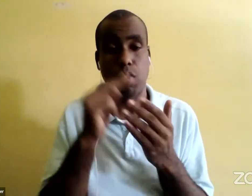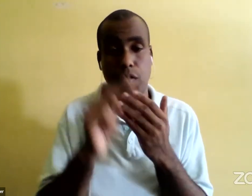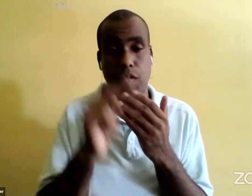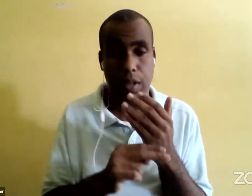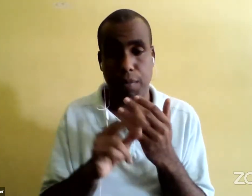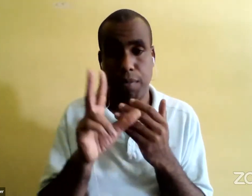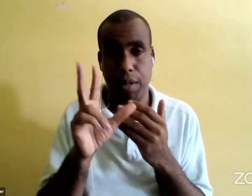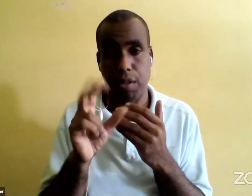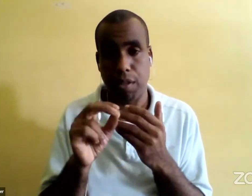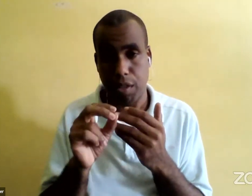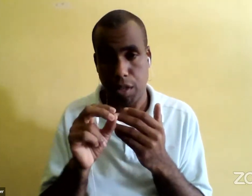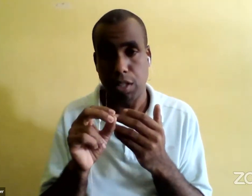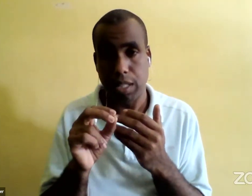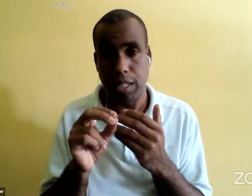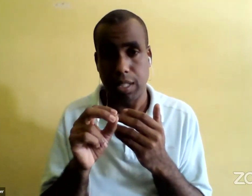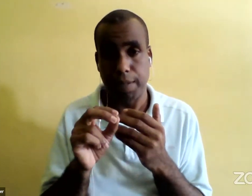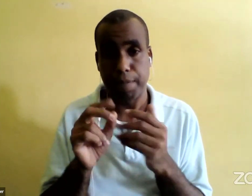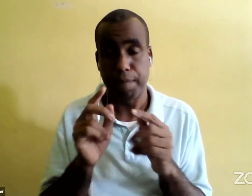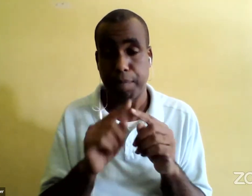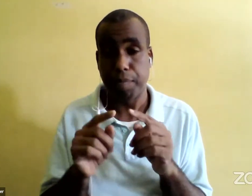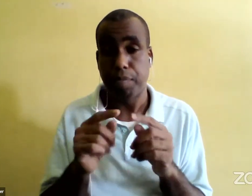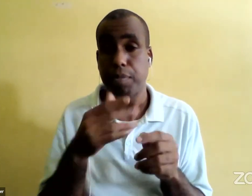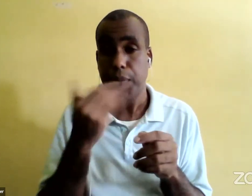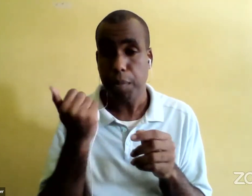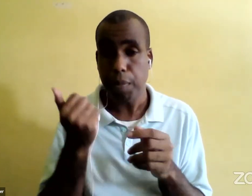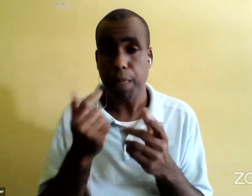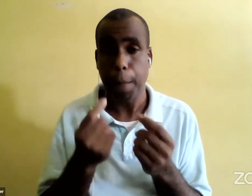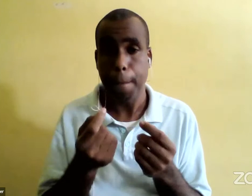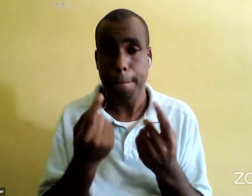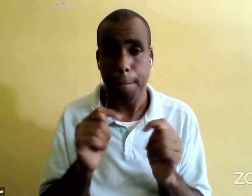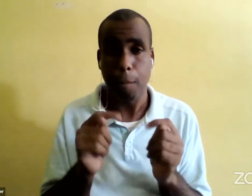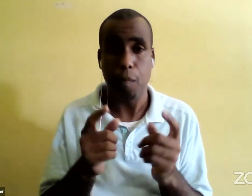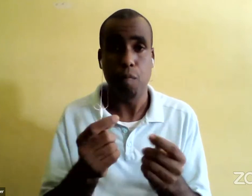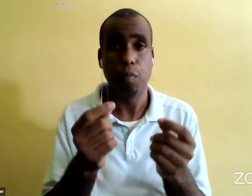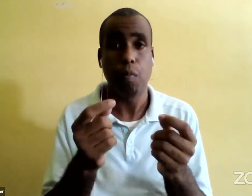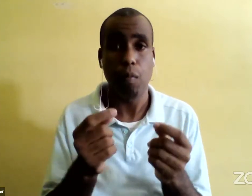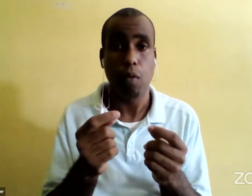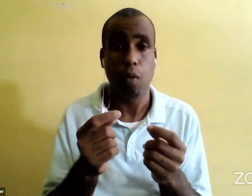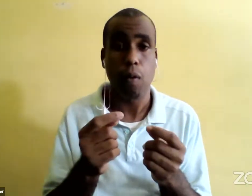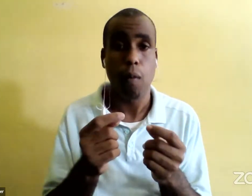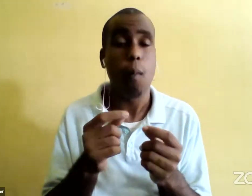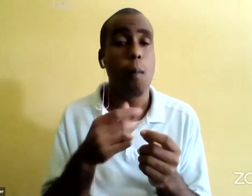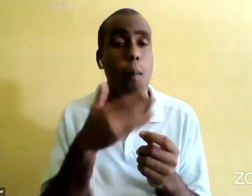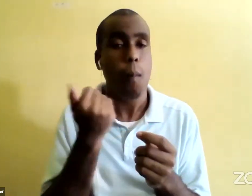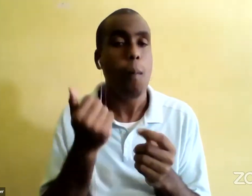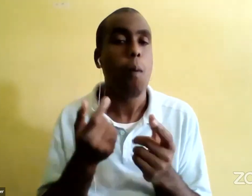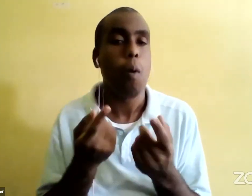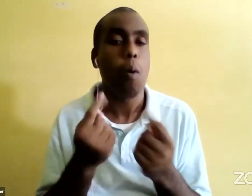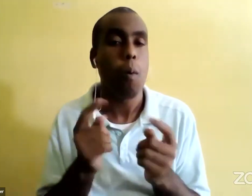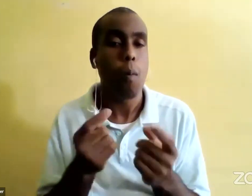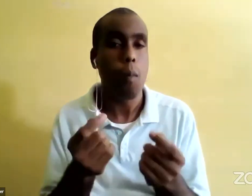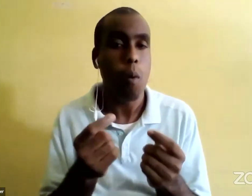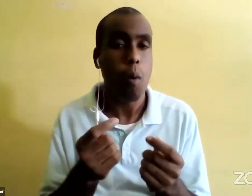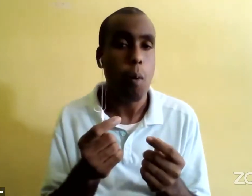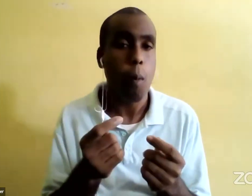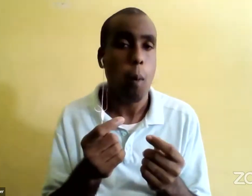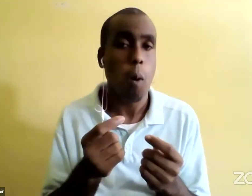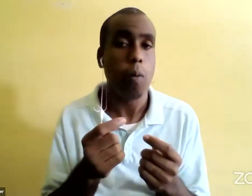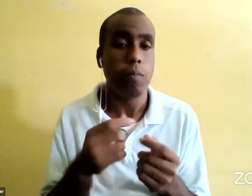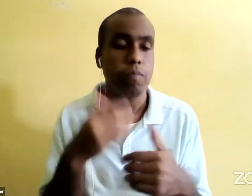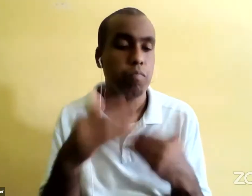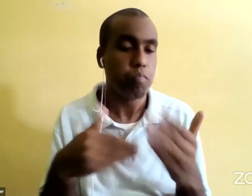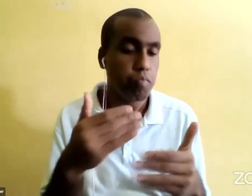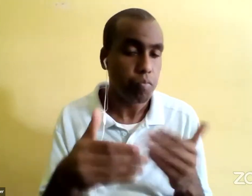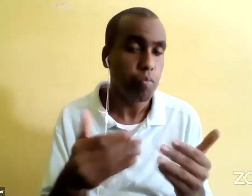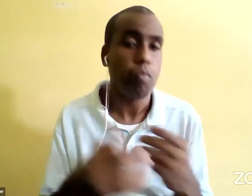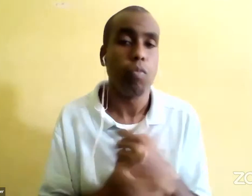according to this, in a best case scenario, which may not be happening in reality, best case scenario, we do a draft literature review. What